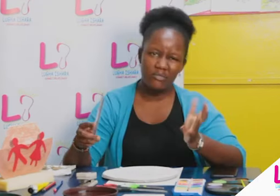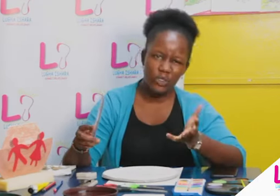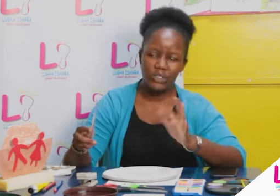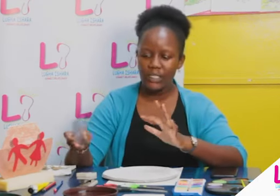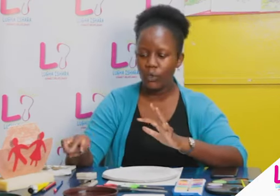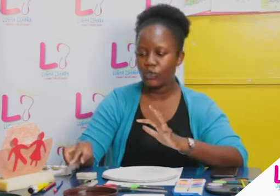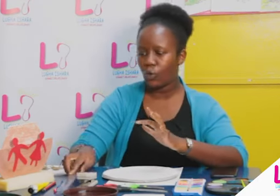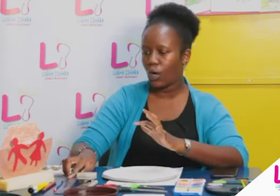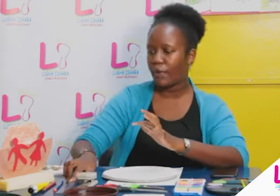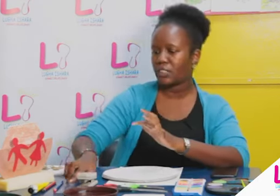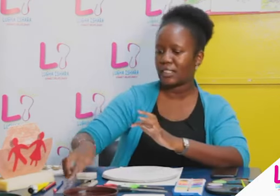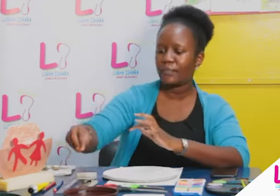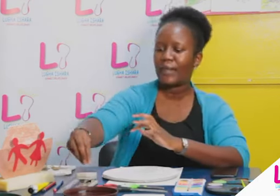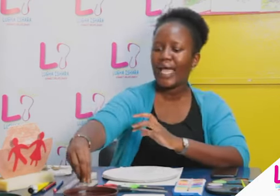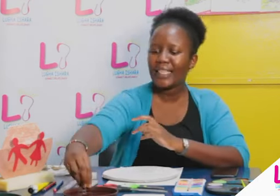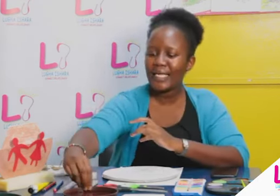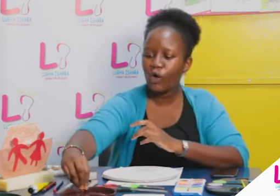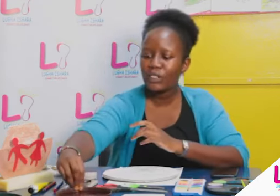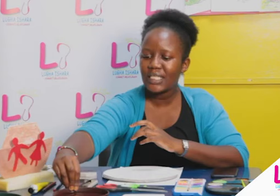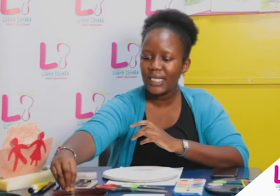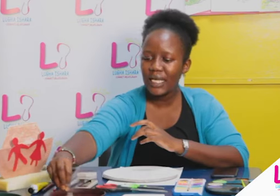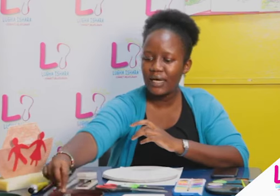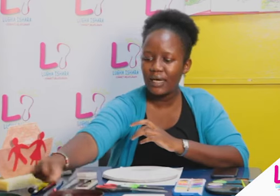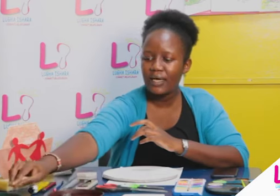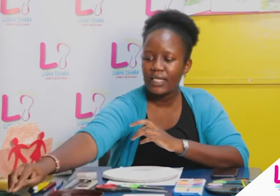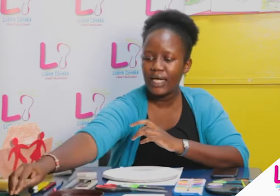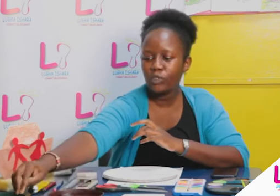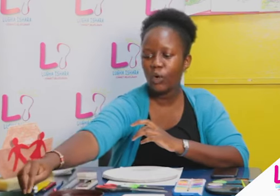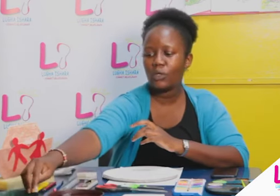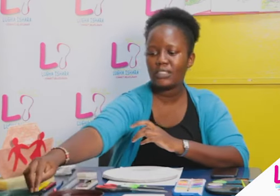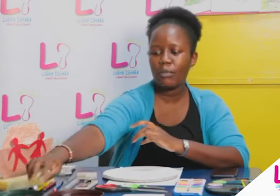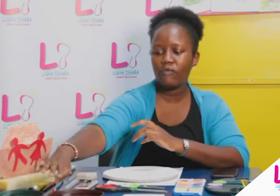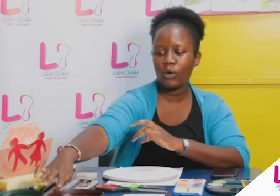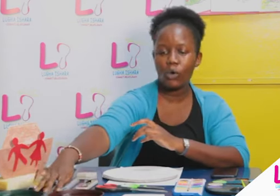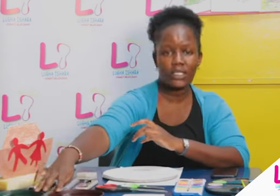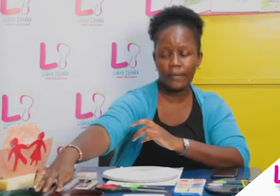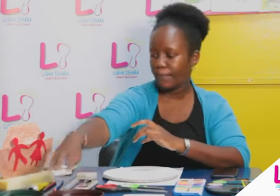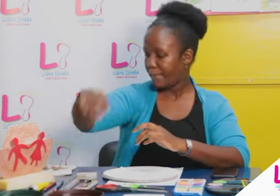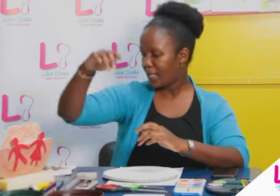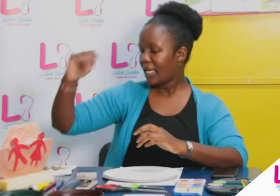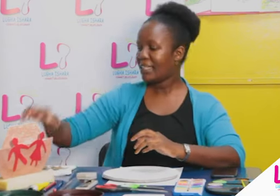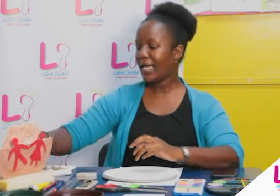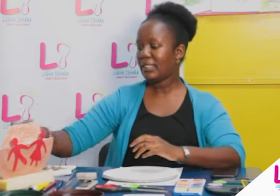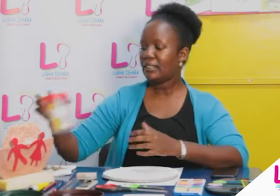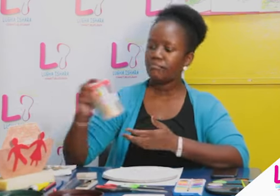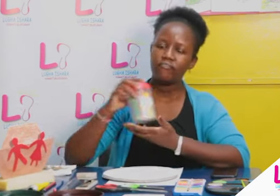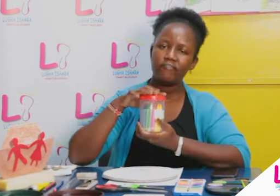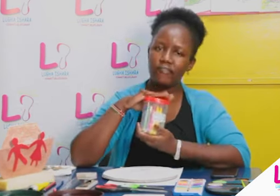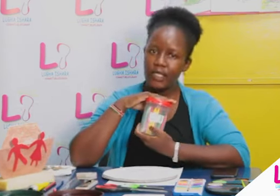you see what to go about it. And then a container that will hold some of the water. Then, if you